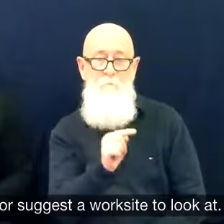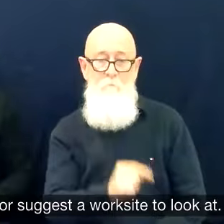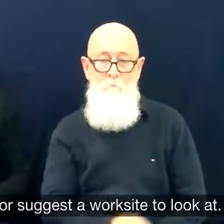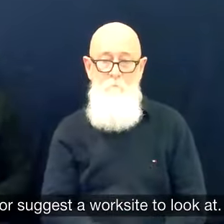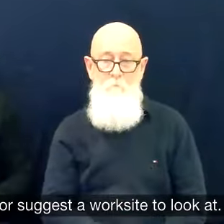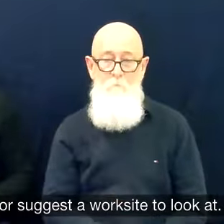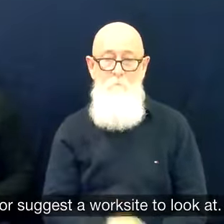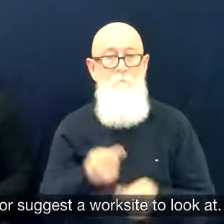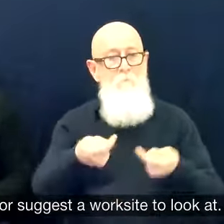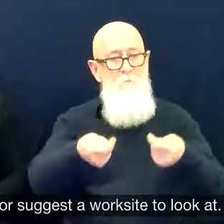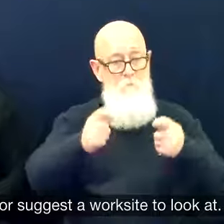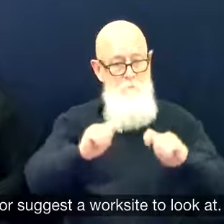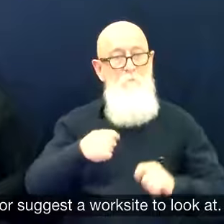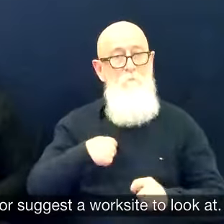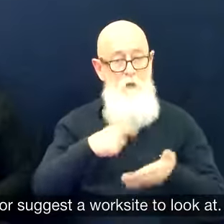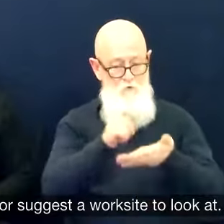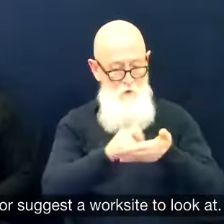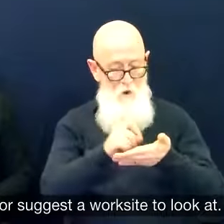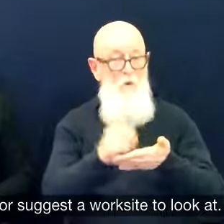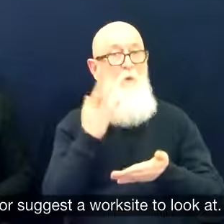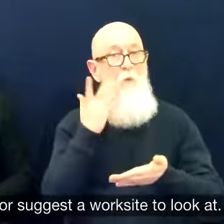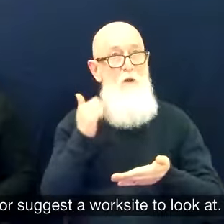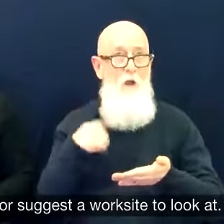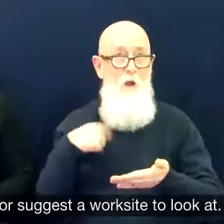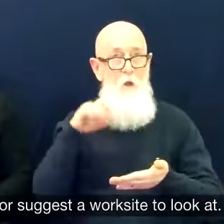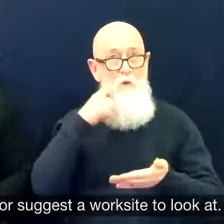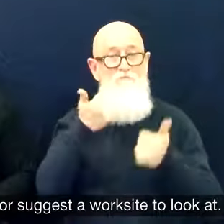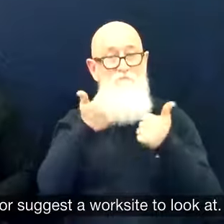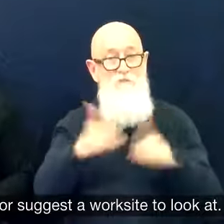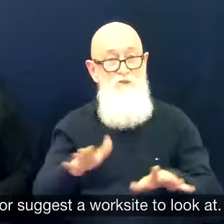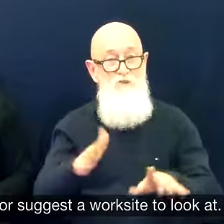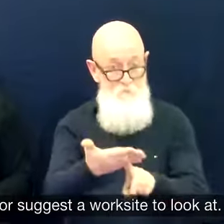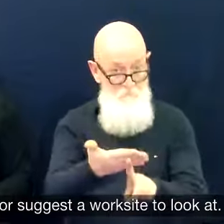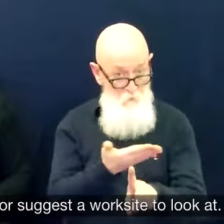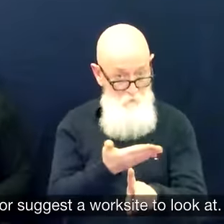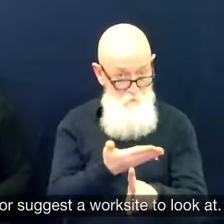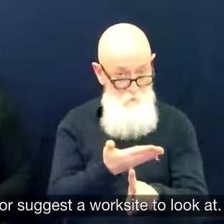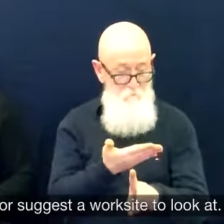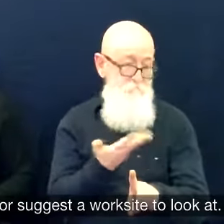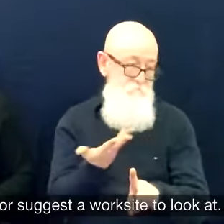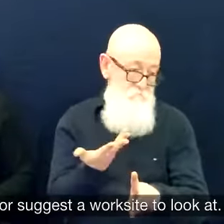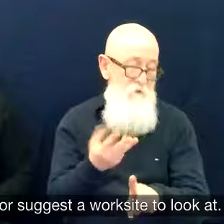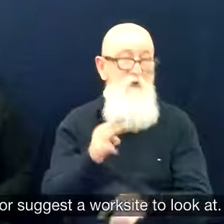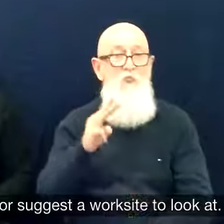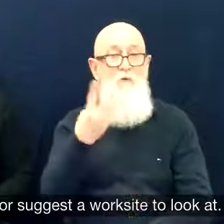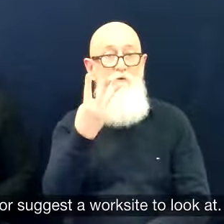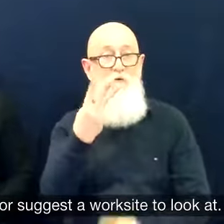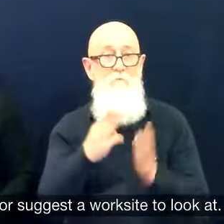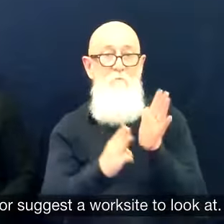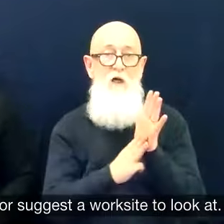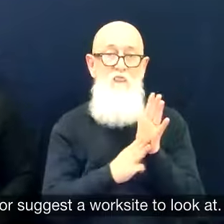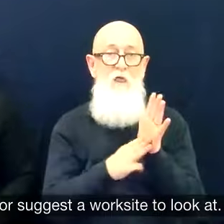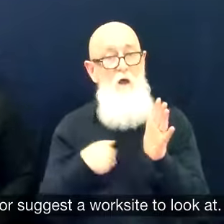And then you write down when will you complete this, to the end of 3rd month.